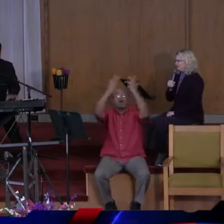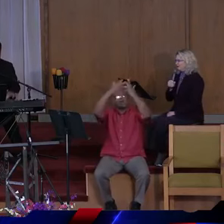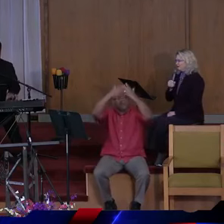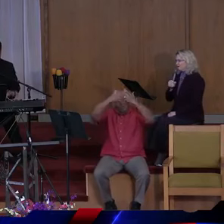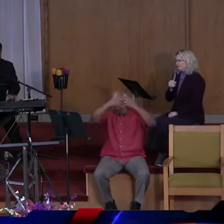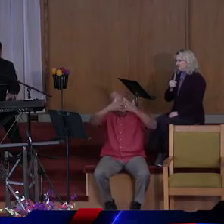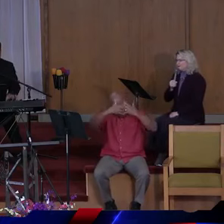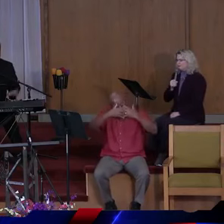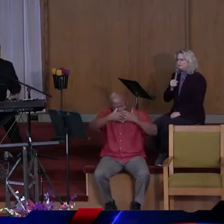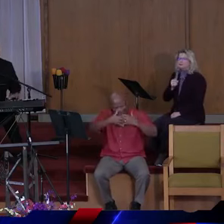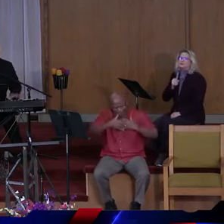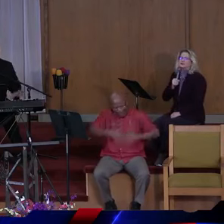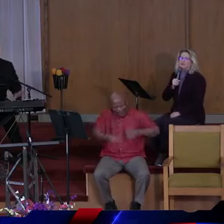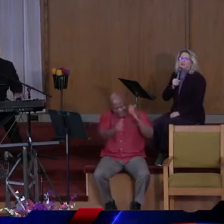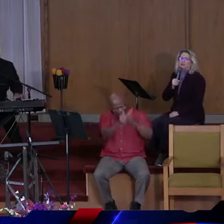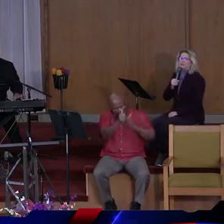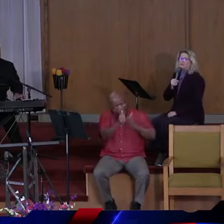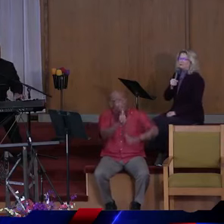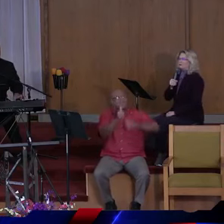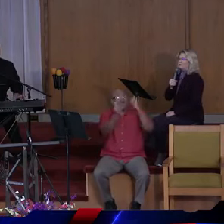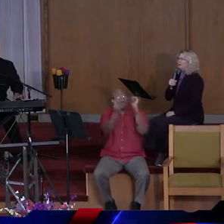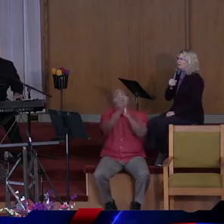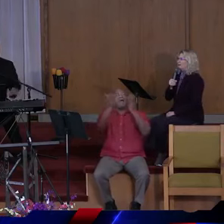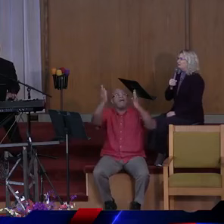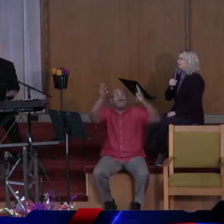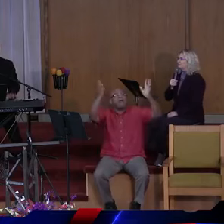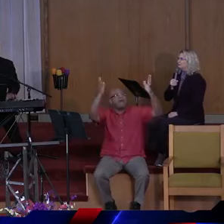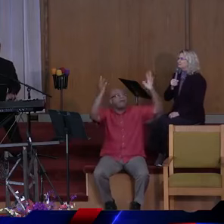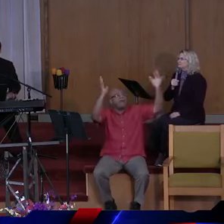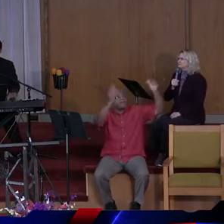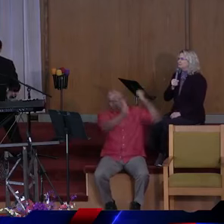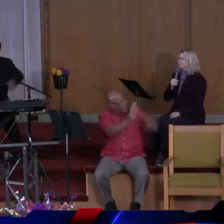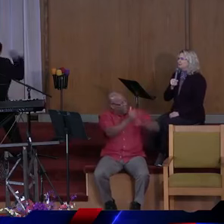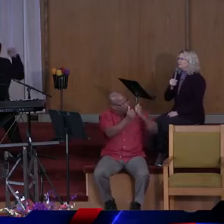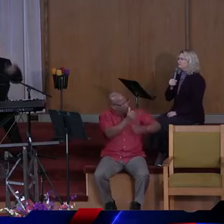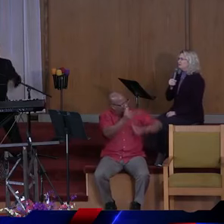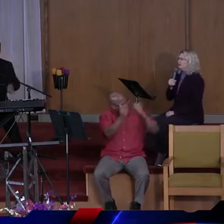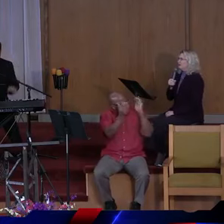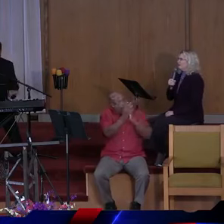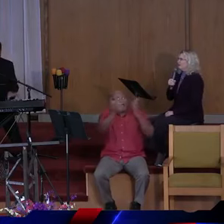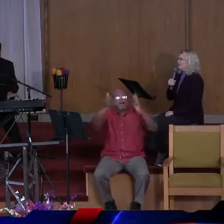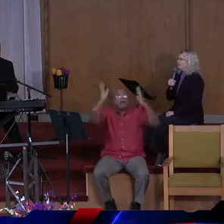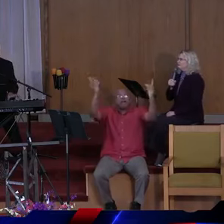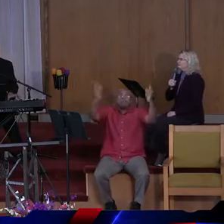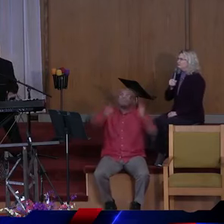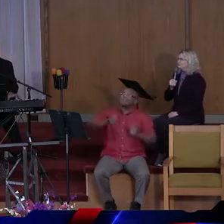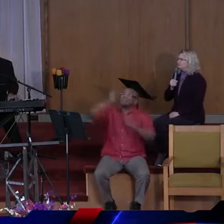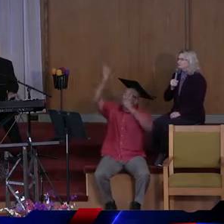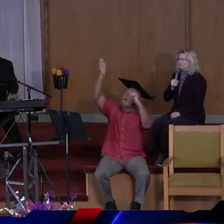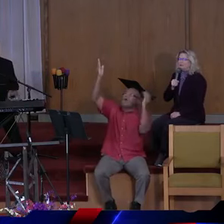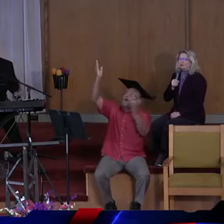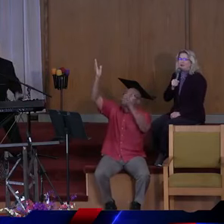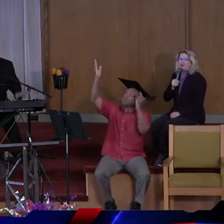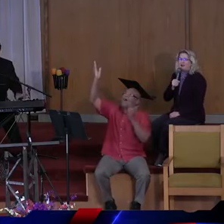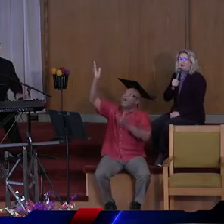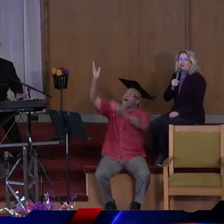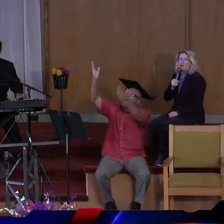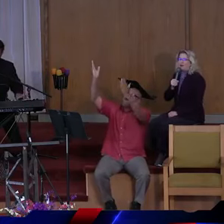one accord. Every praise, every praise, every praise, every praise is to our God. To